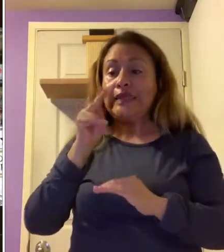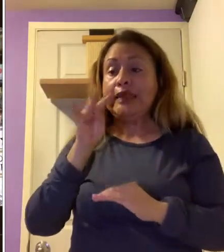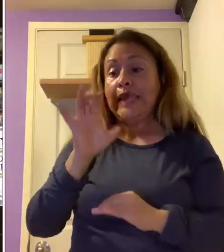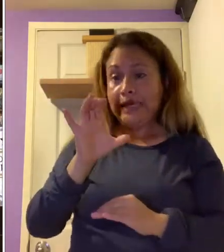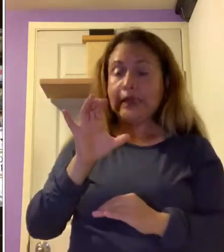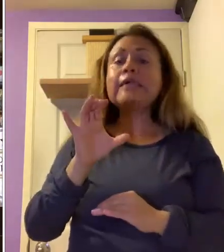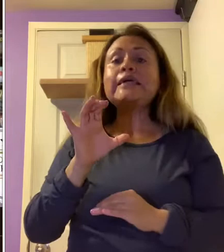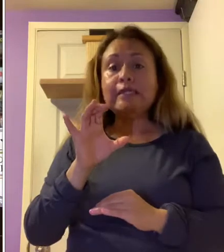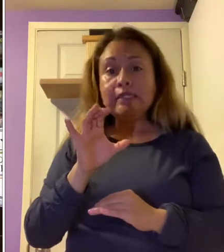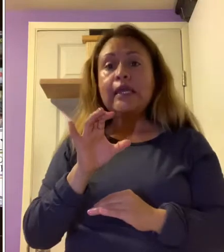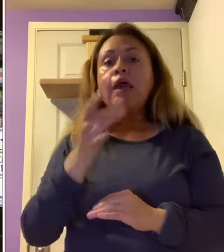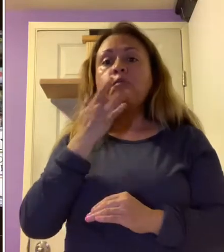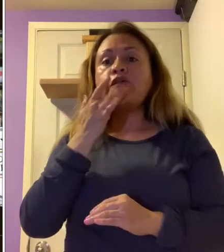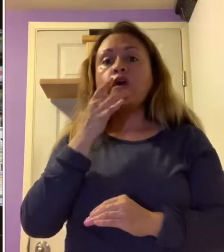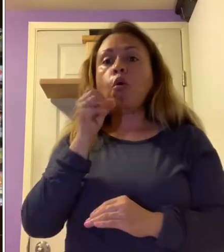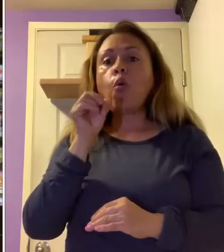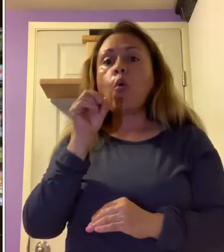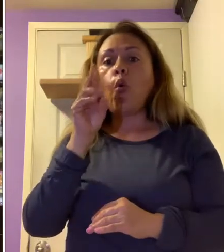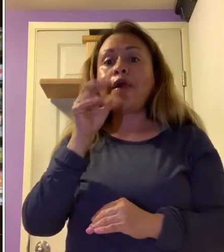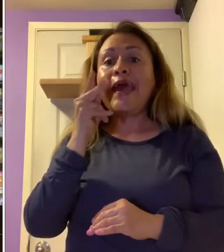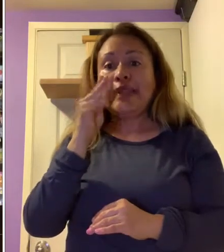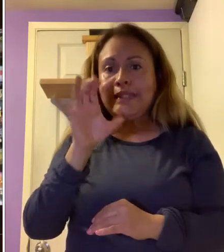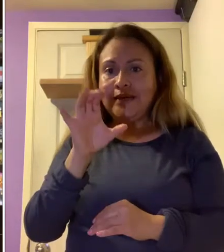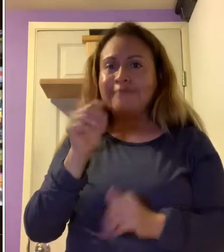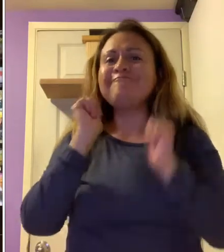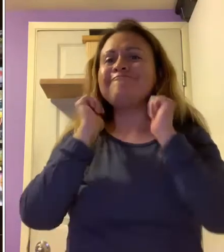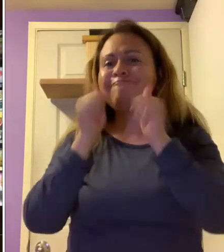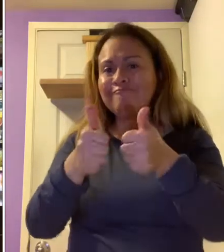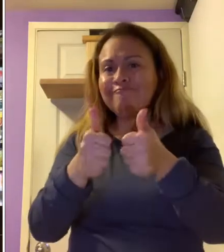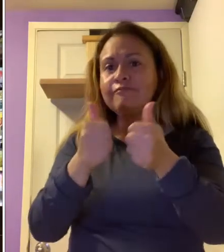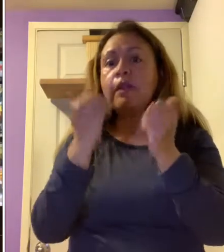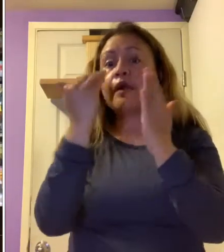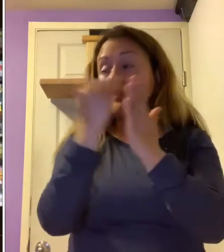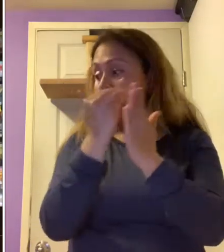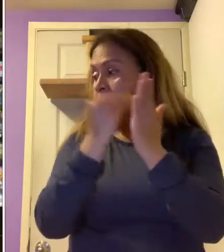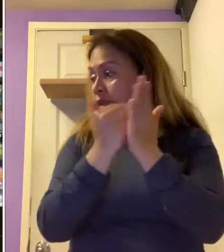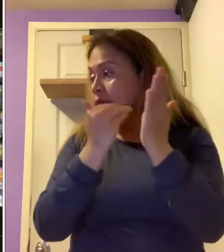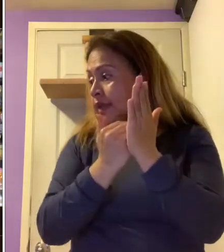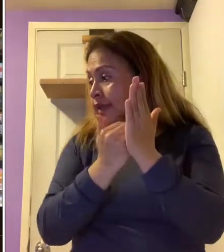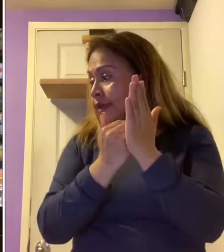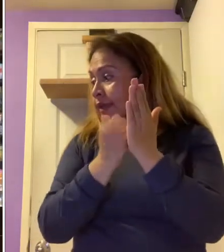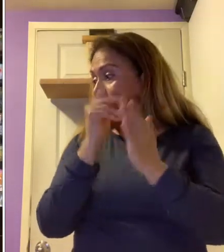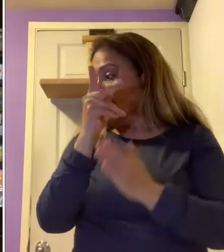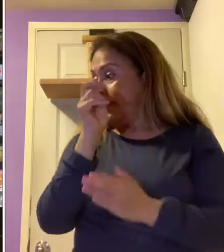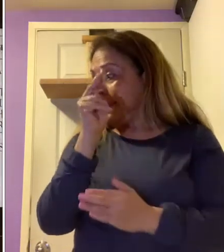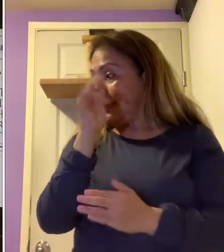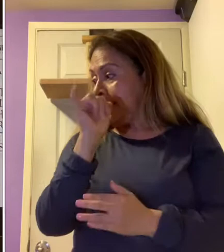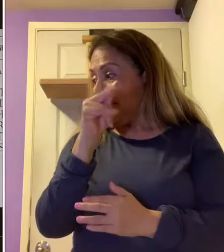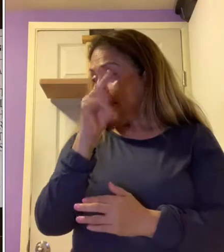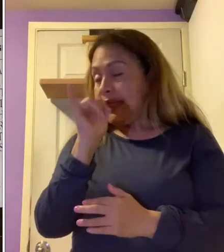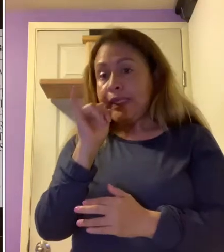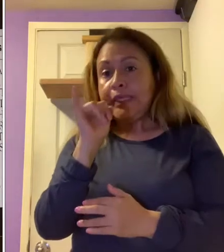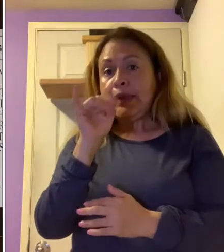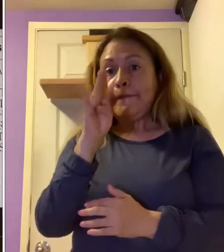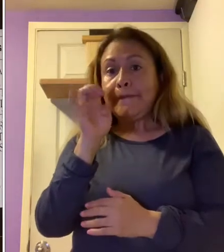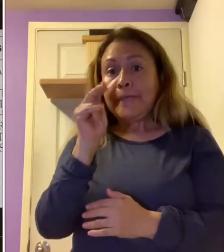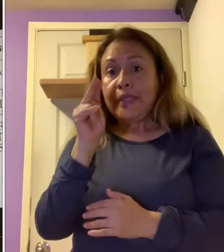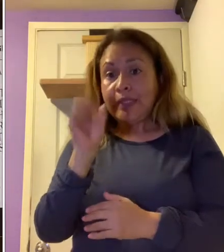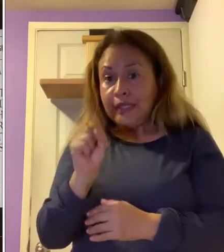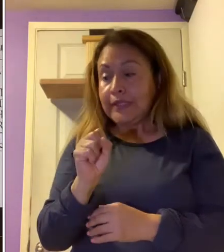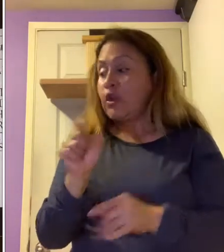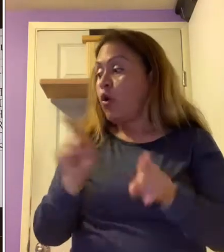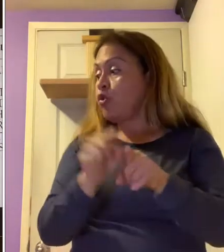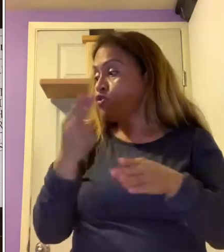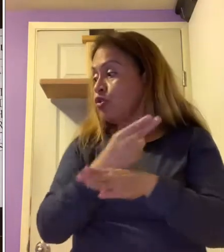especially conventional rice. Always go organic, so Amy's got it there. Check out the rest of the ingredients. Organic kidney beans.